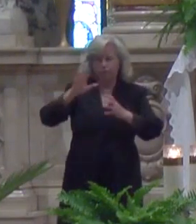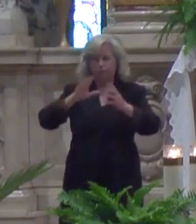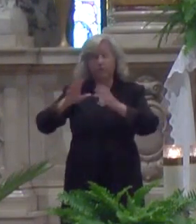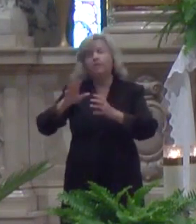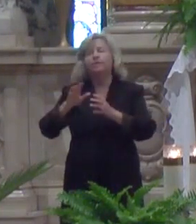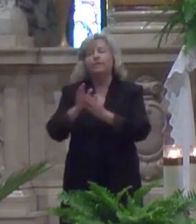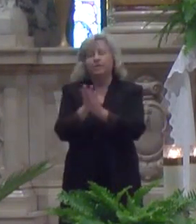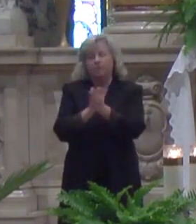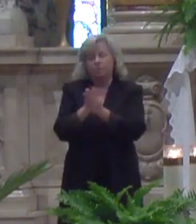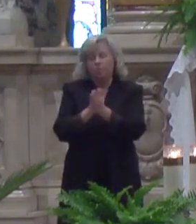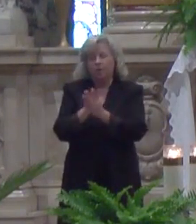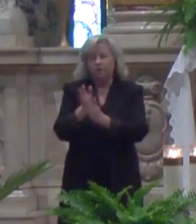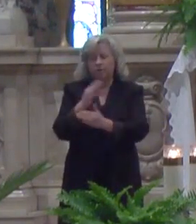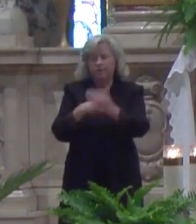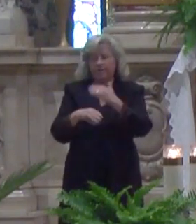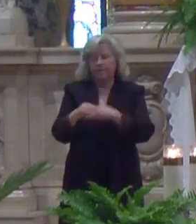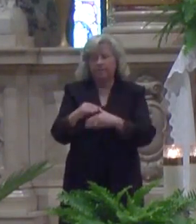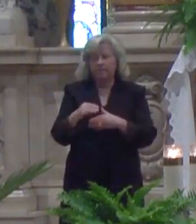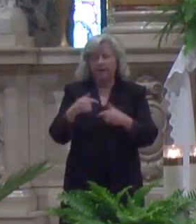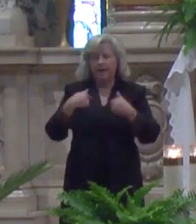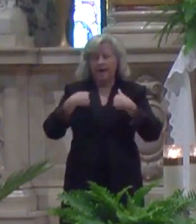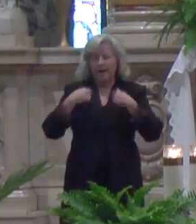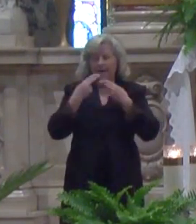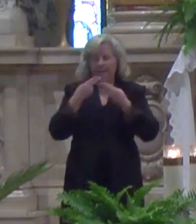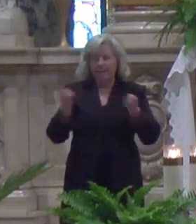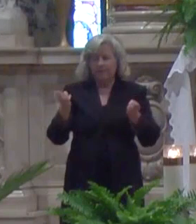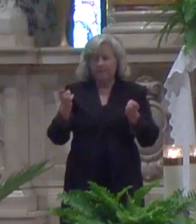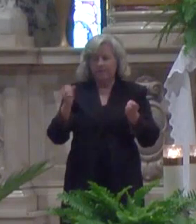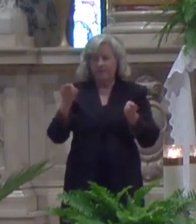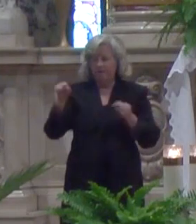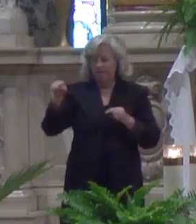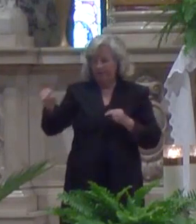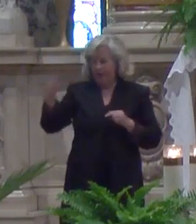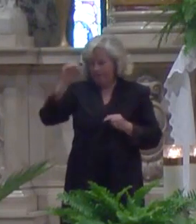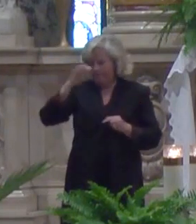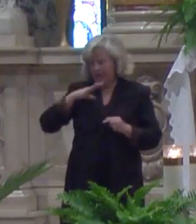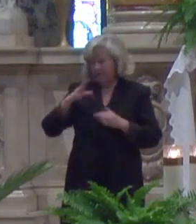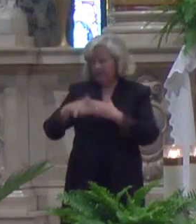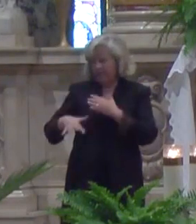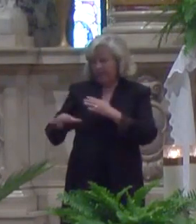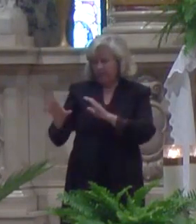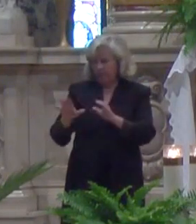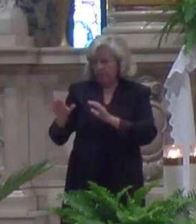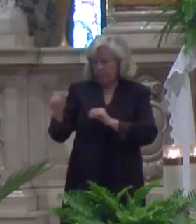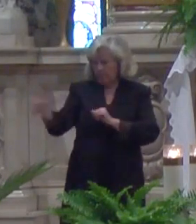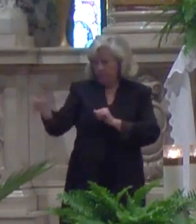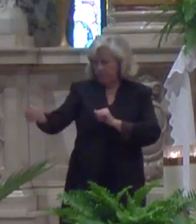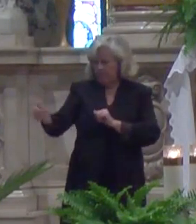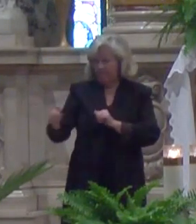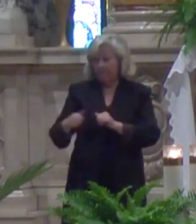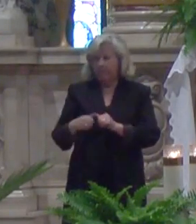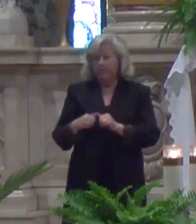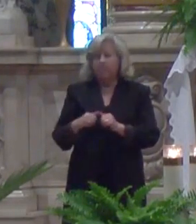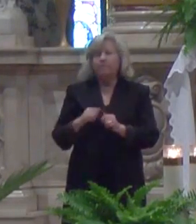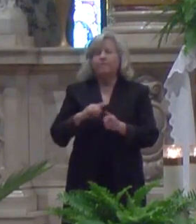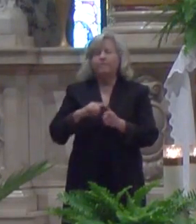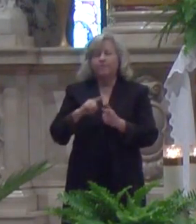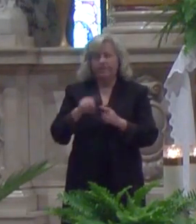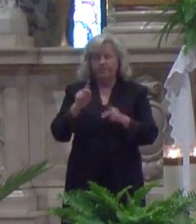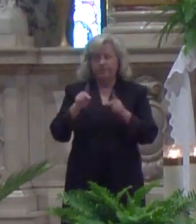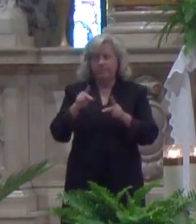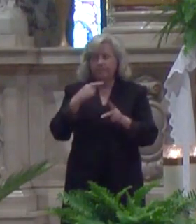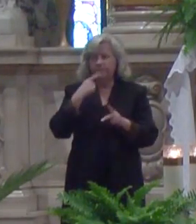in the sight of the crowd, saying, "I am innocent of this man's blood. Look to it yourselves." And the whole people said in